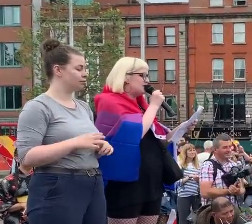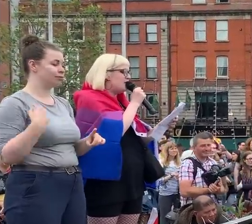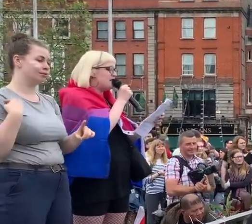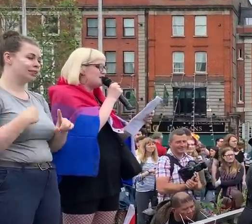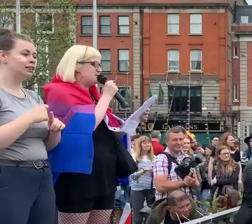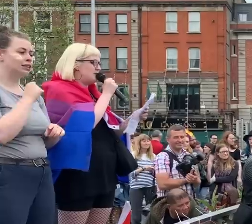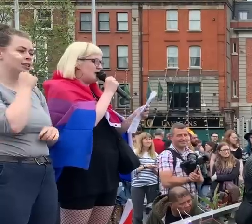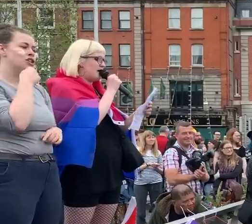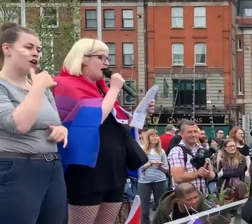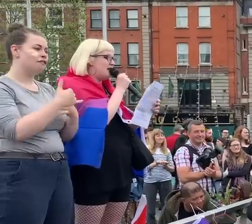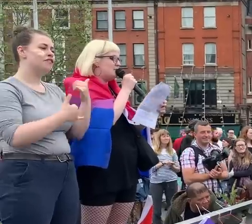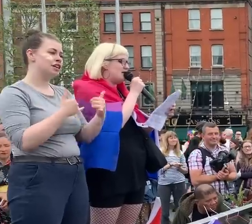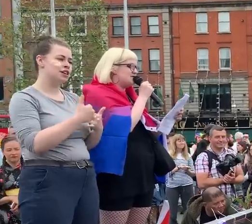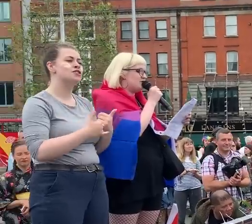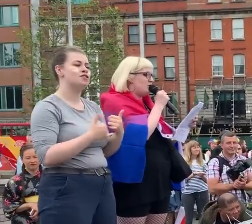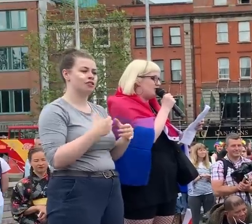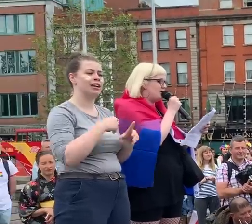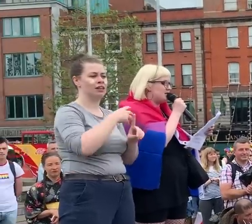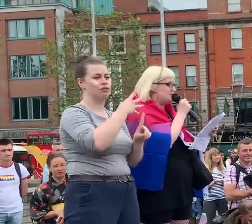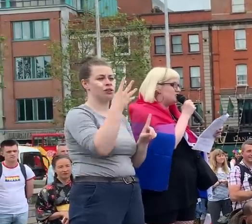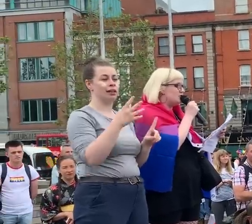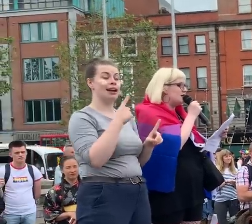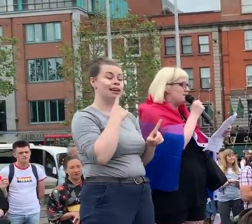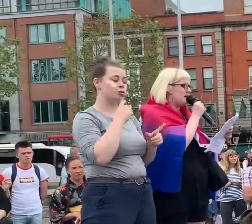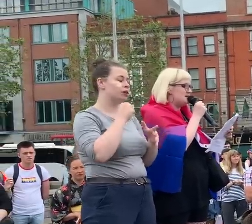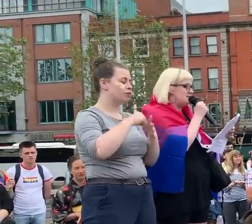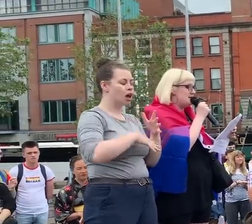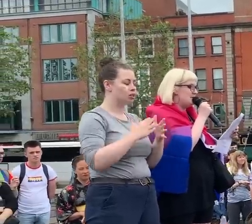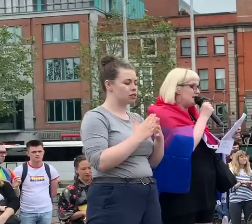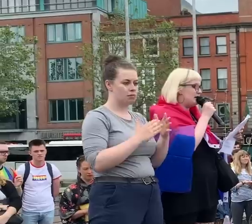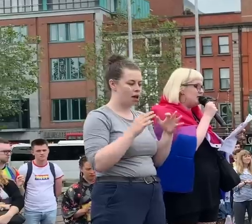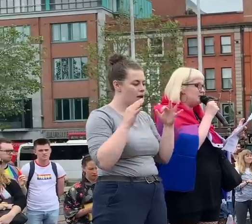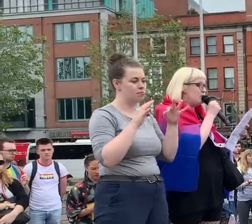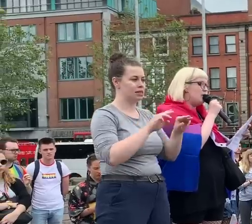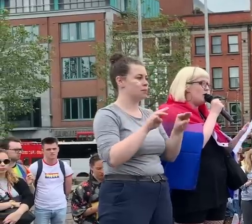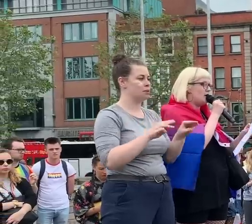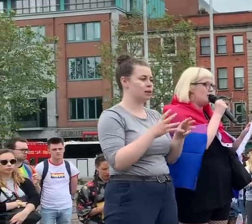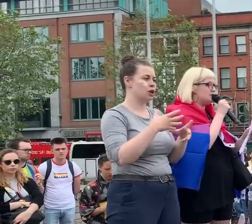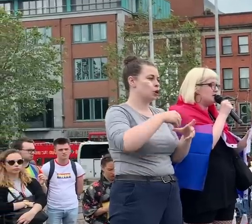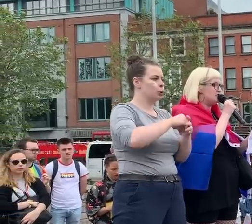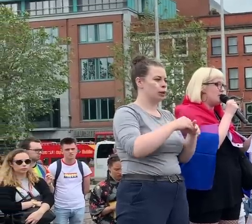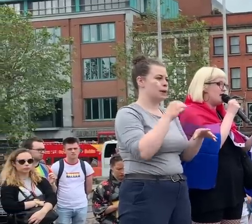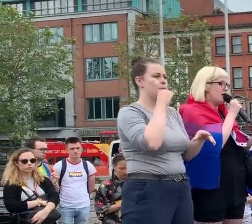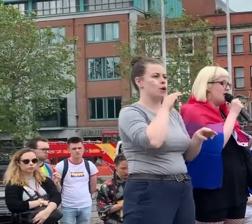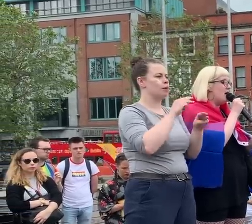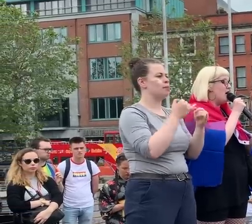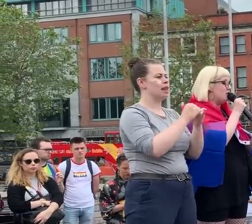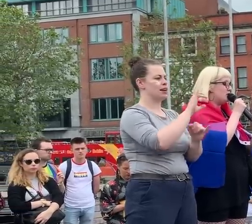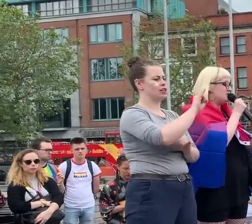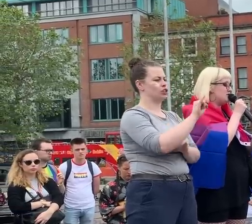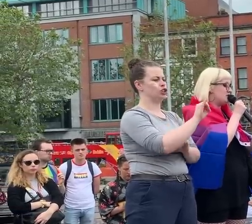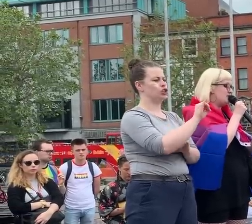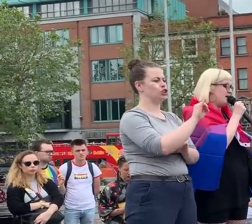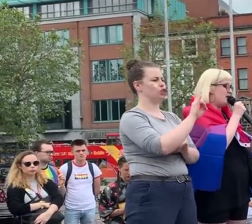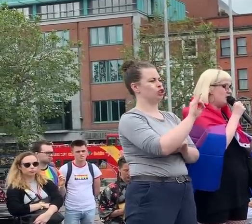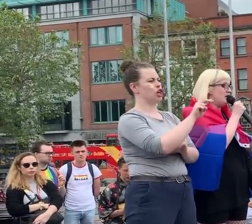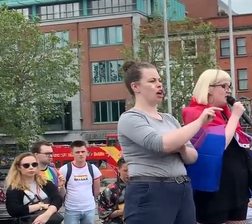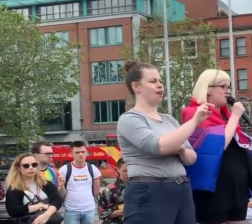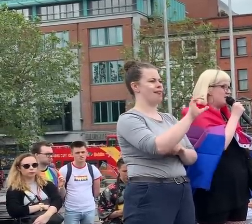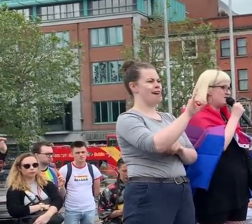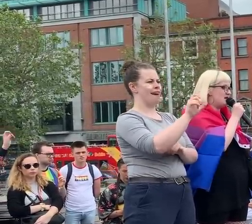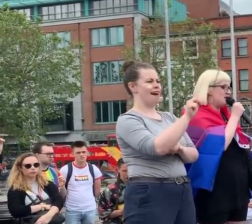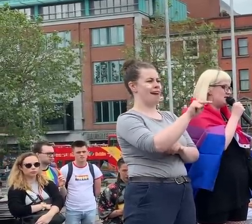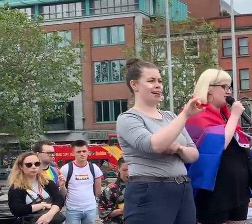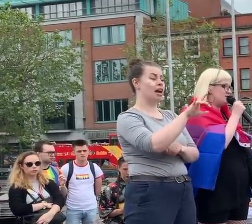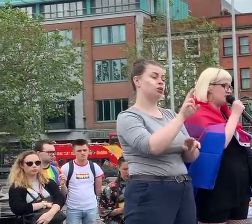It's been a tough year to be queer, and in the midst of it all, we've lost some truly amazing people, including important icons like John Hannah, and those who deserve better at the